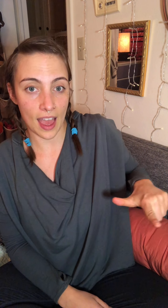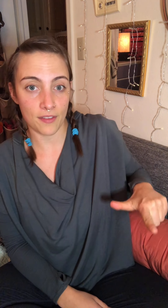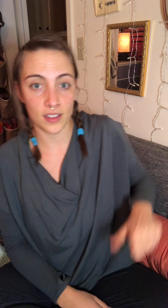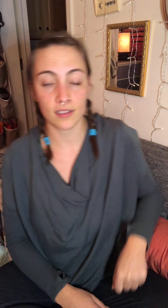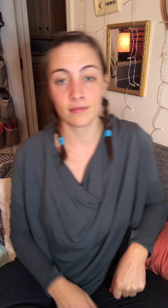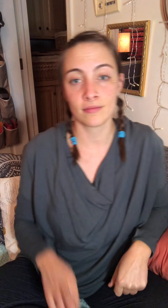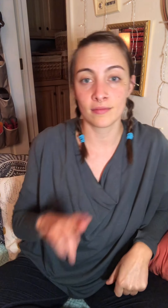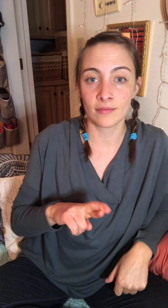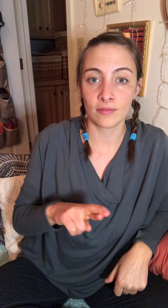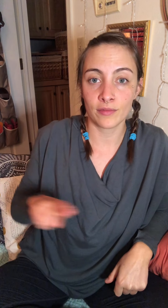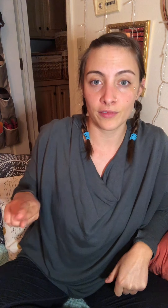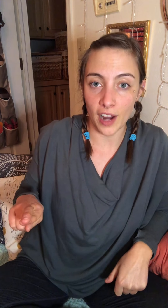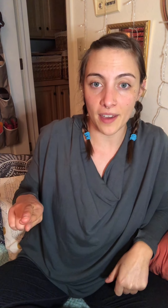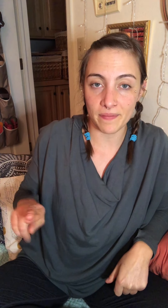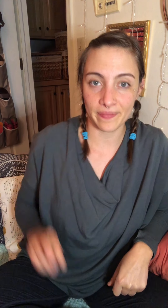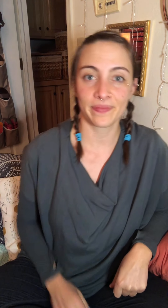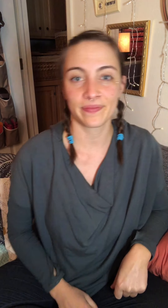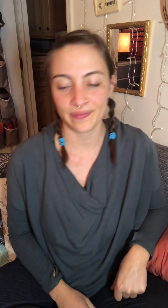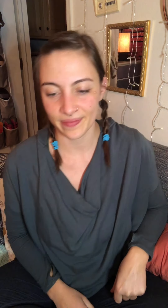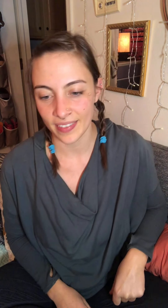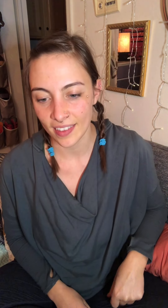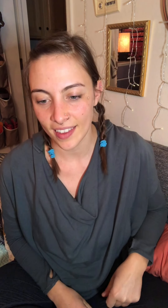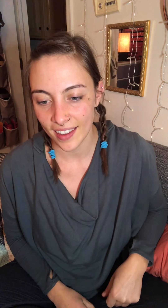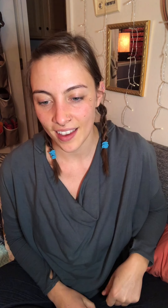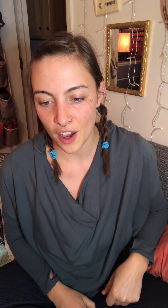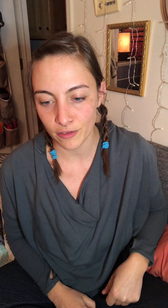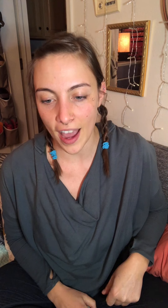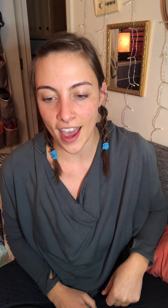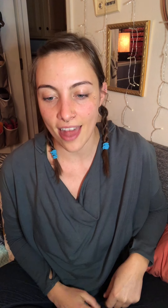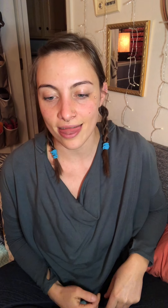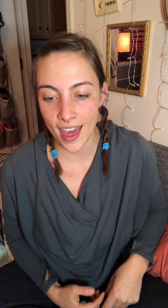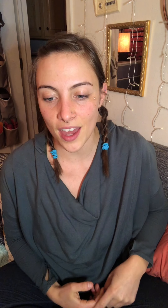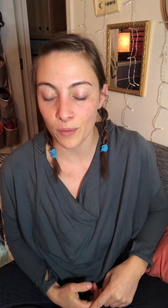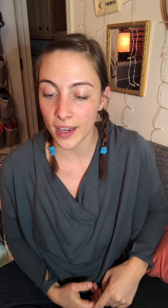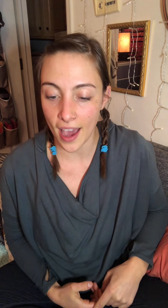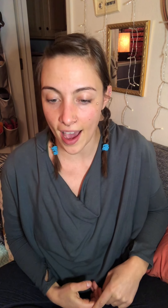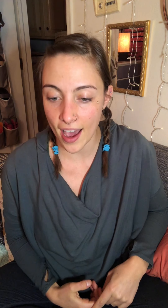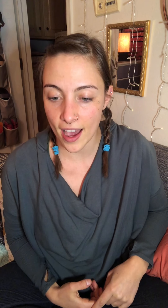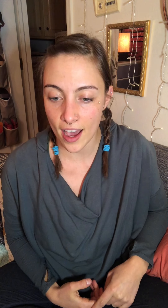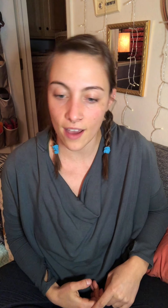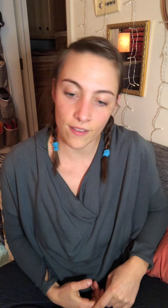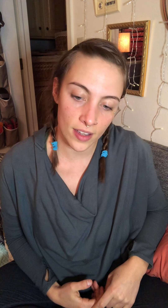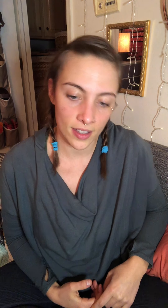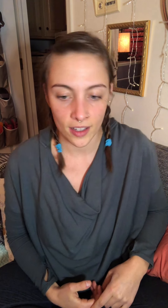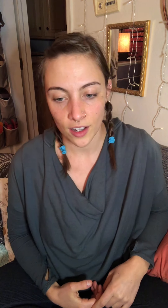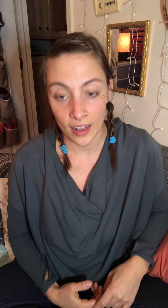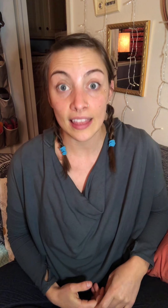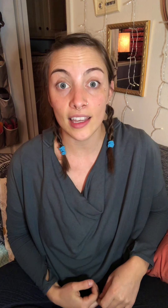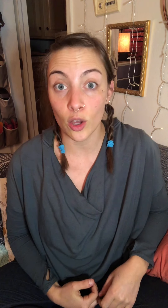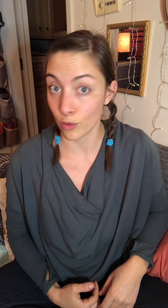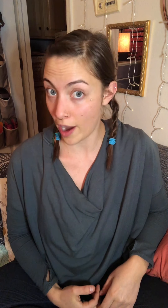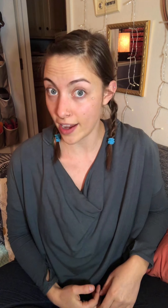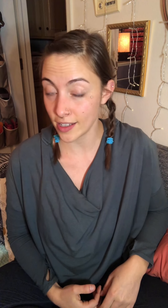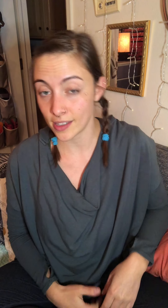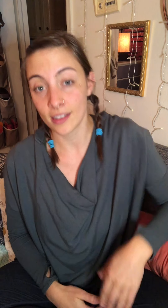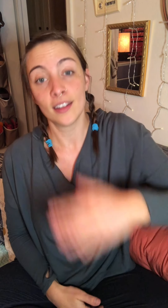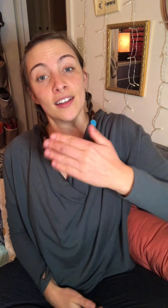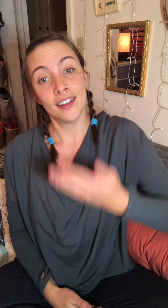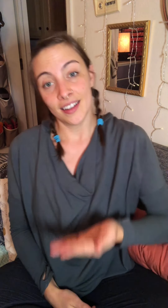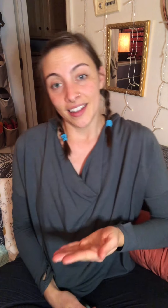Left, right. All right, and then we have legal rights. So